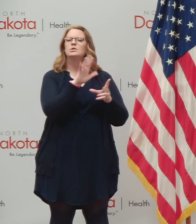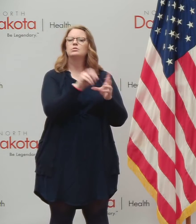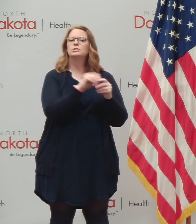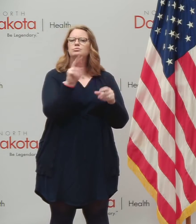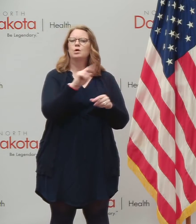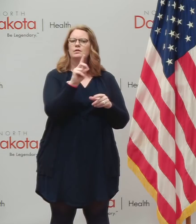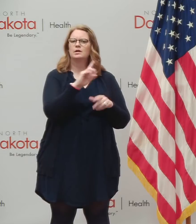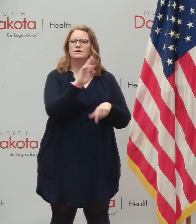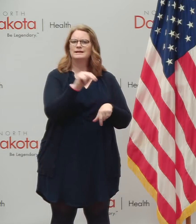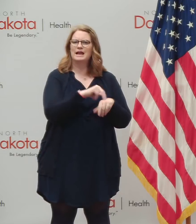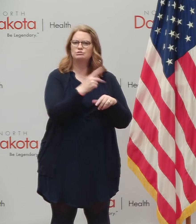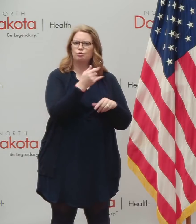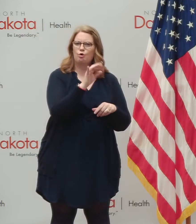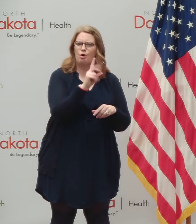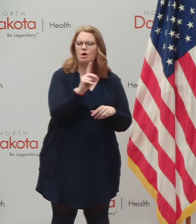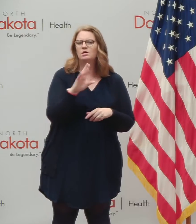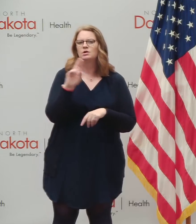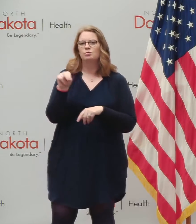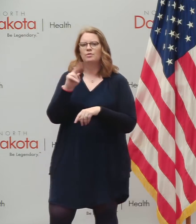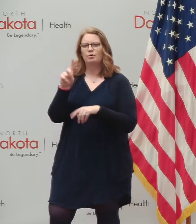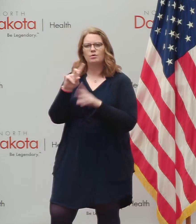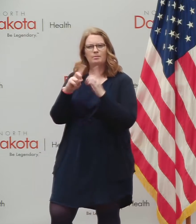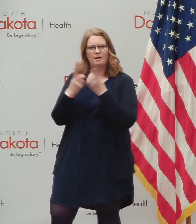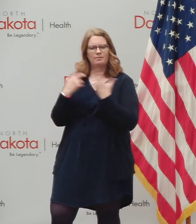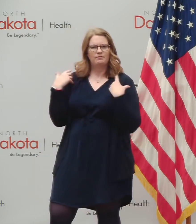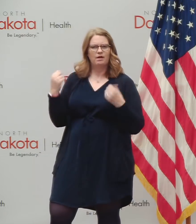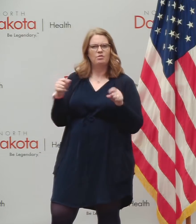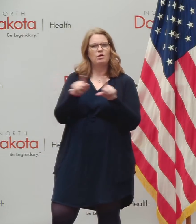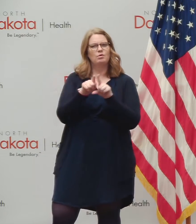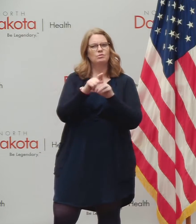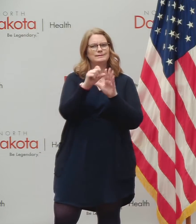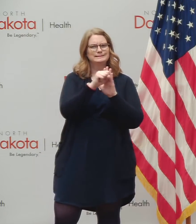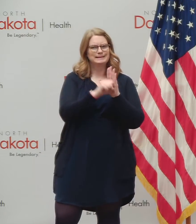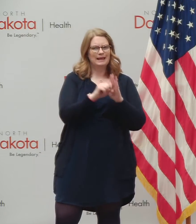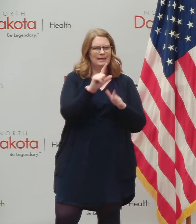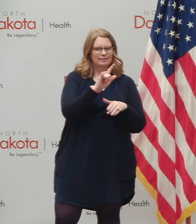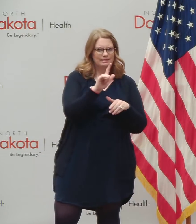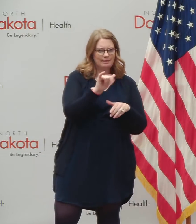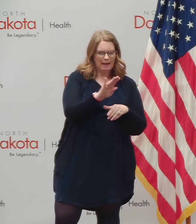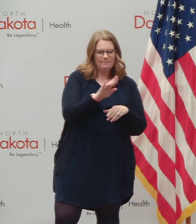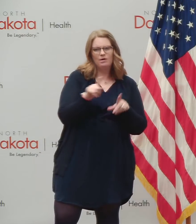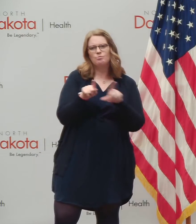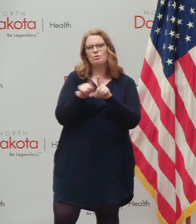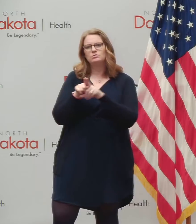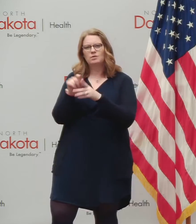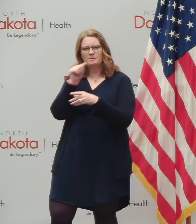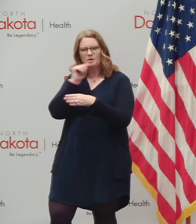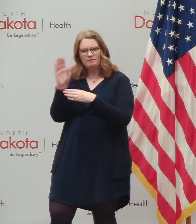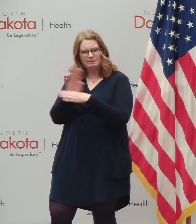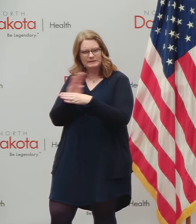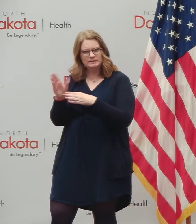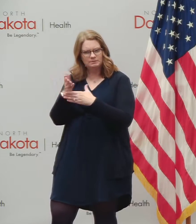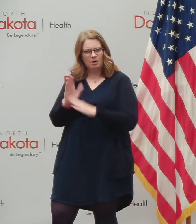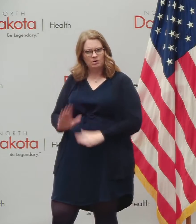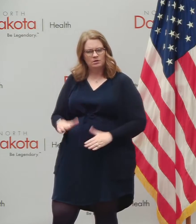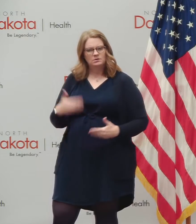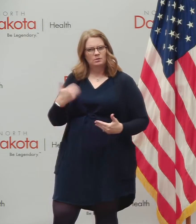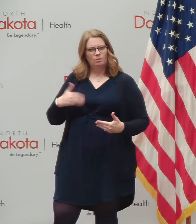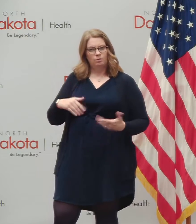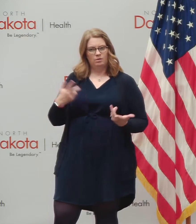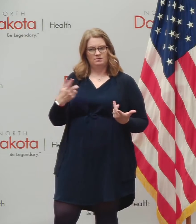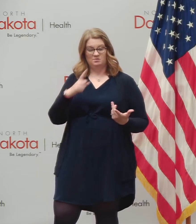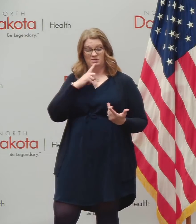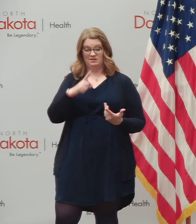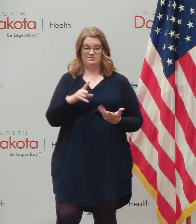Guard, the North Dakota Department of Health, the state lab, and our private sector partners. Because of the suburb job,